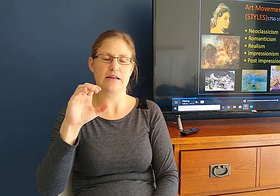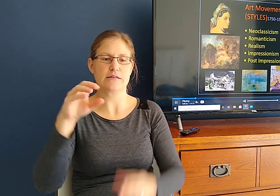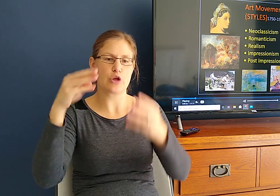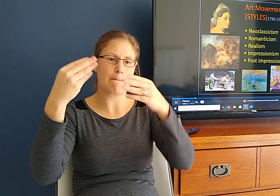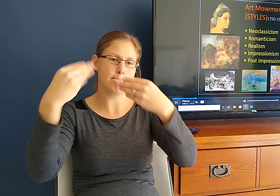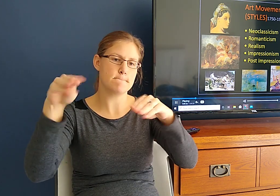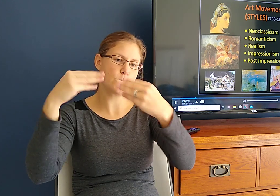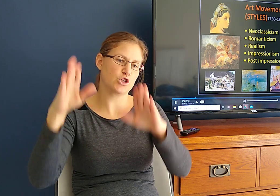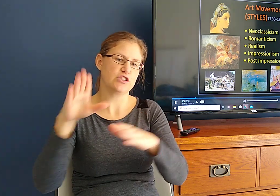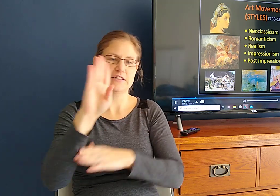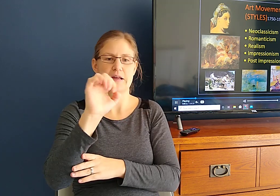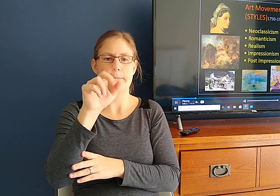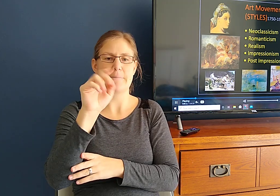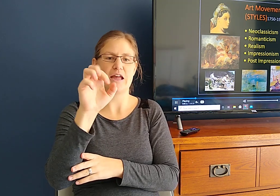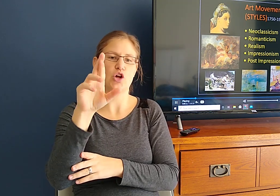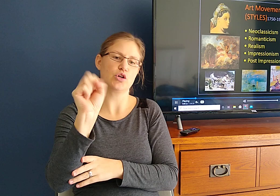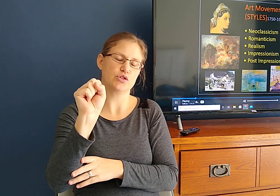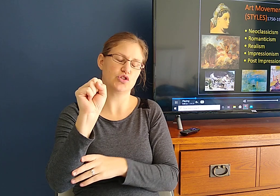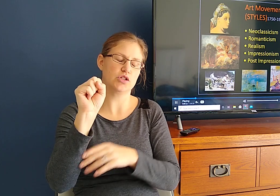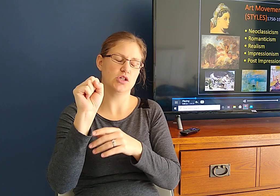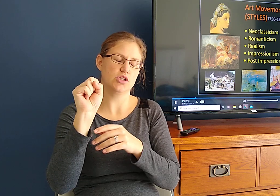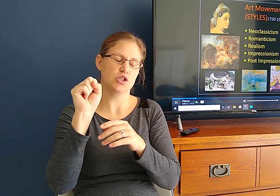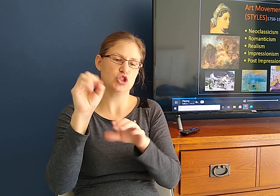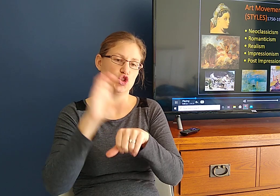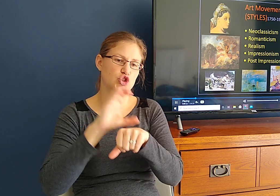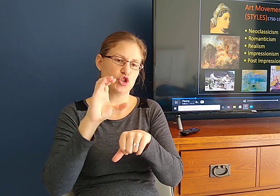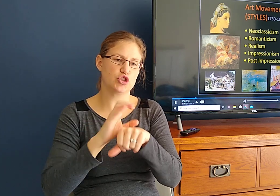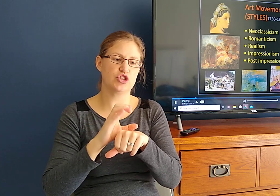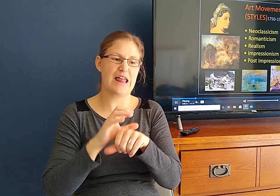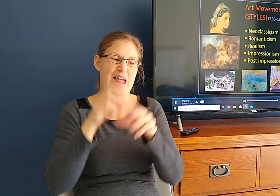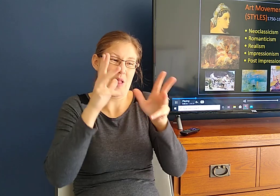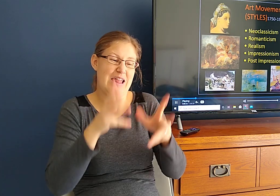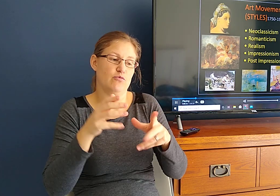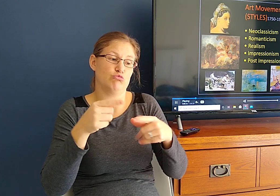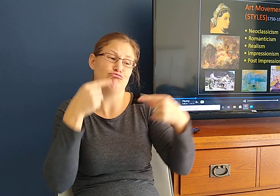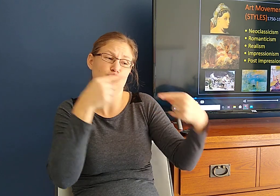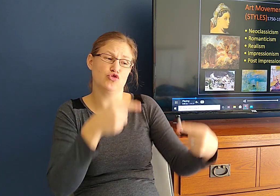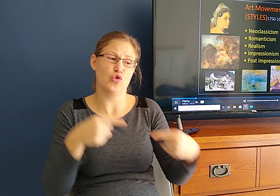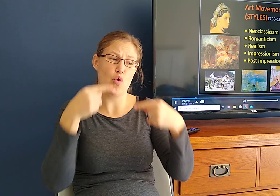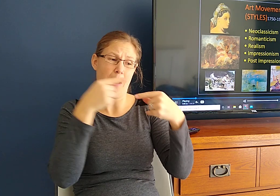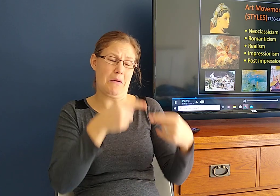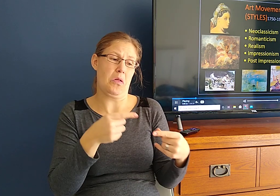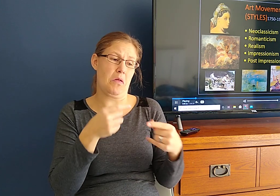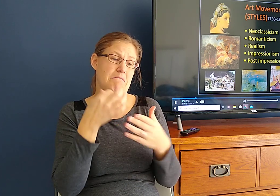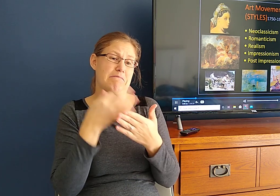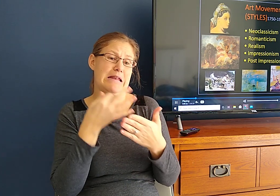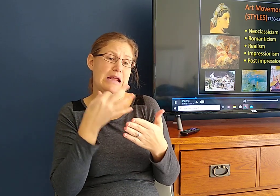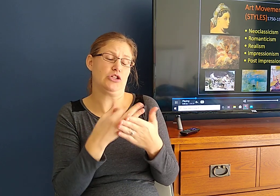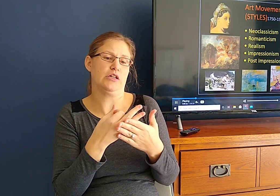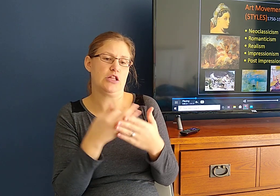bankers, and the church. They were left to struggle financially until a new system of patronage